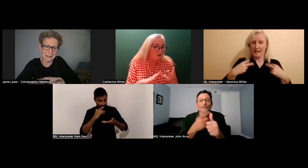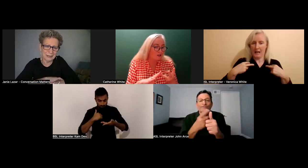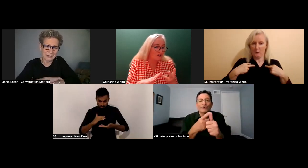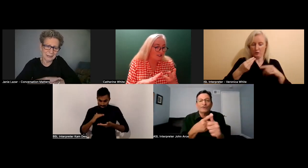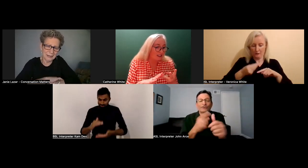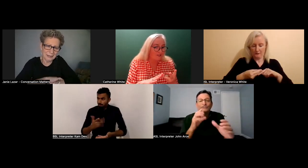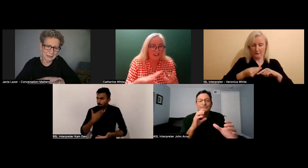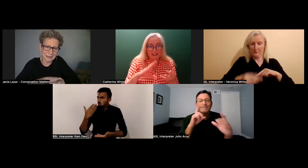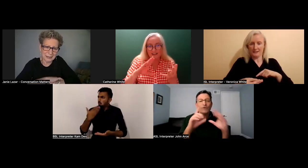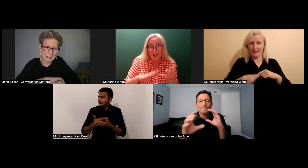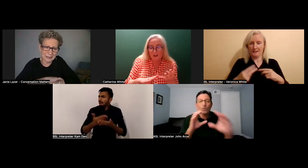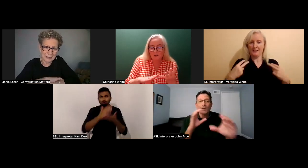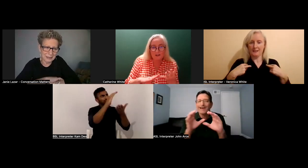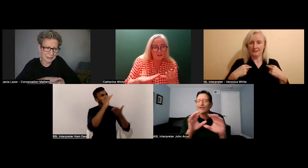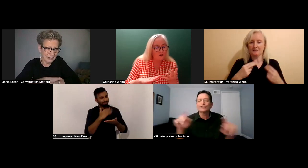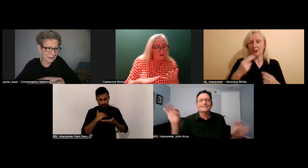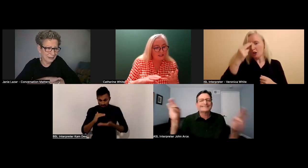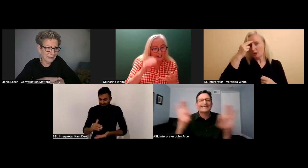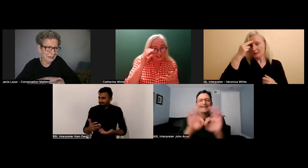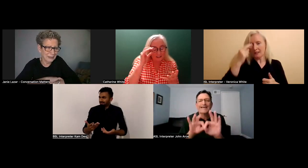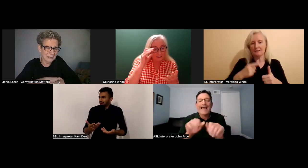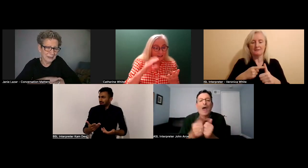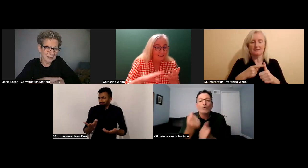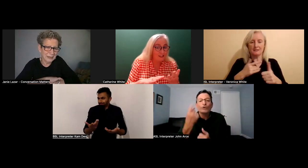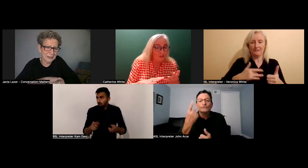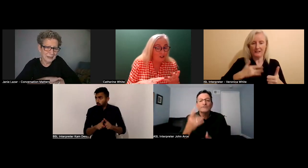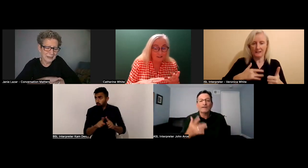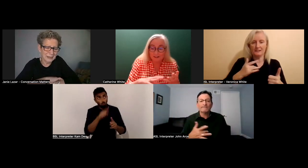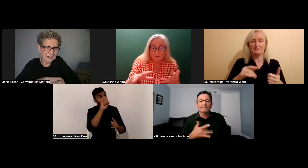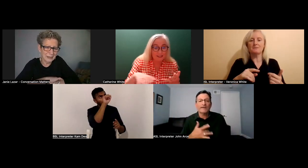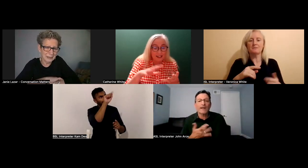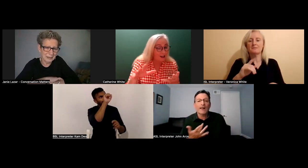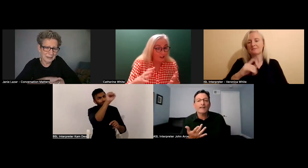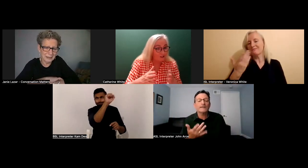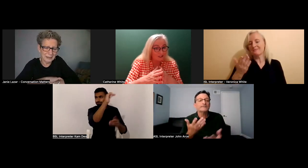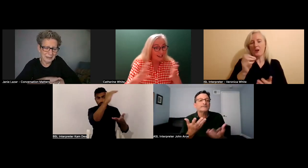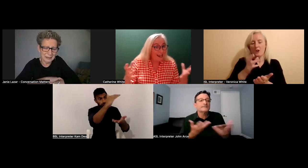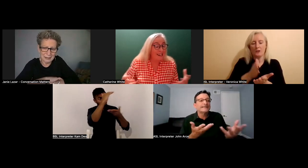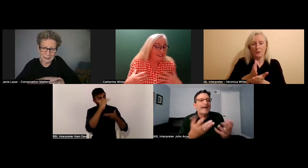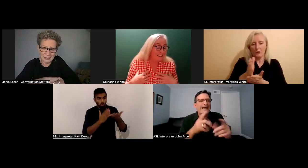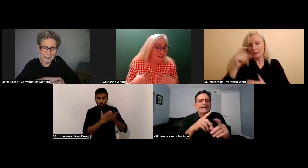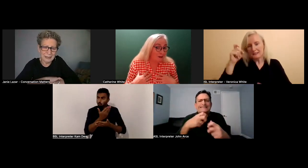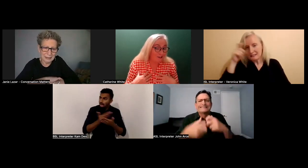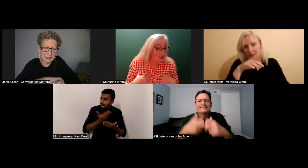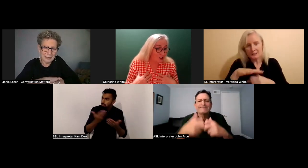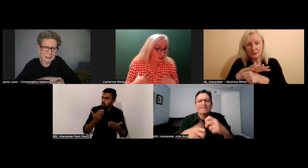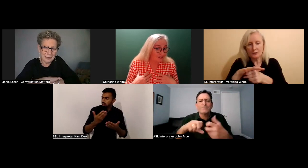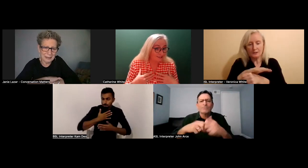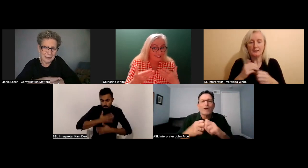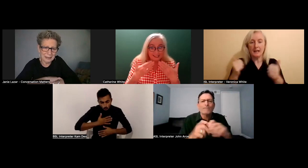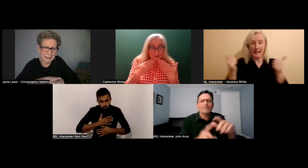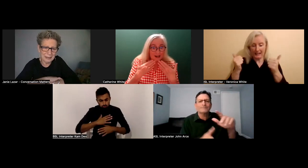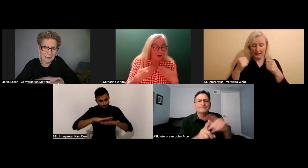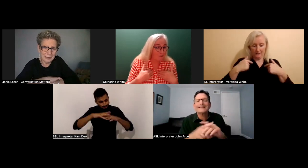you going to understand feelings? How are you going to negotiate difficult scenarios? Anything that a parent